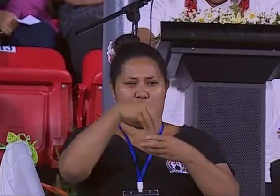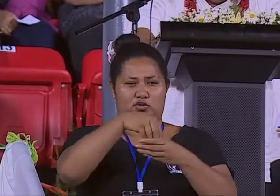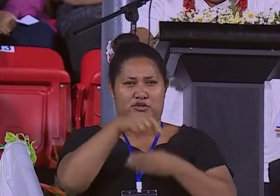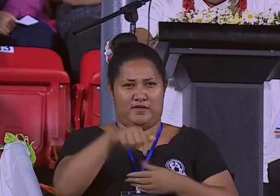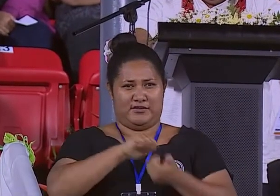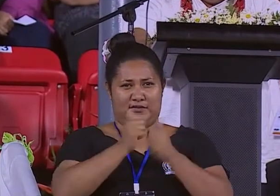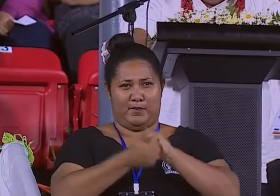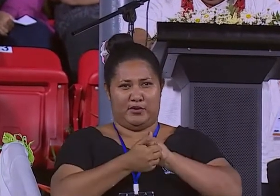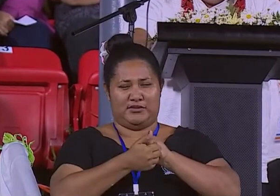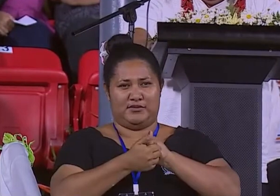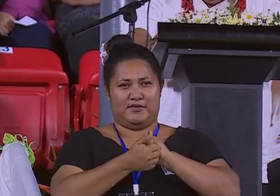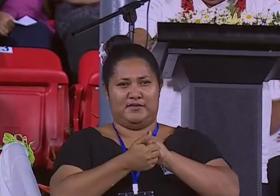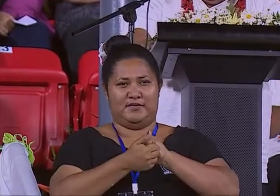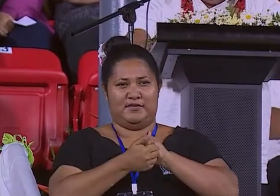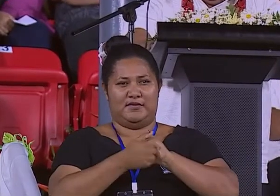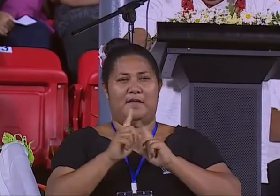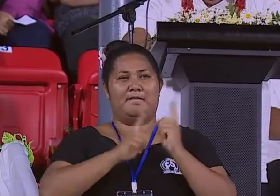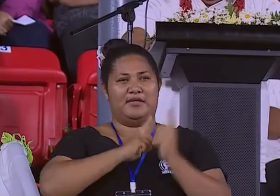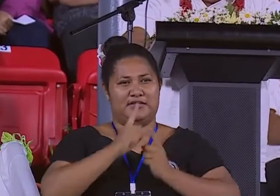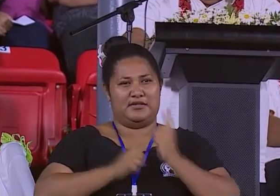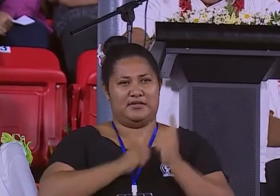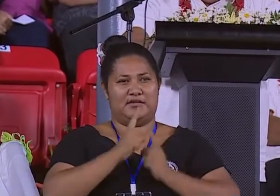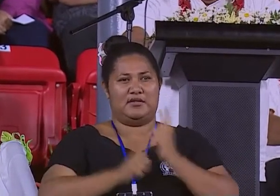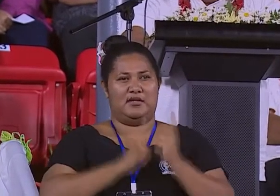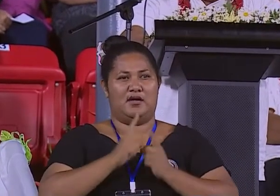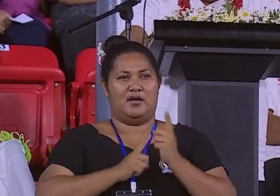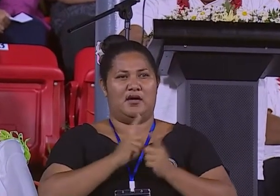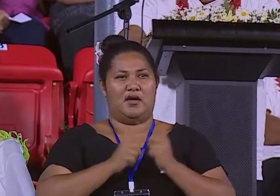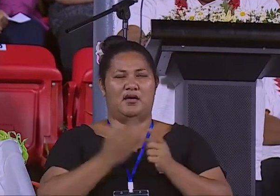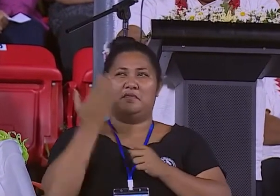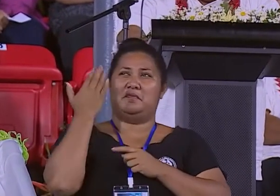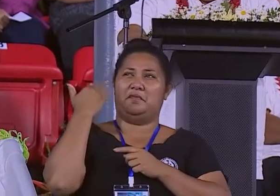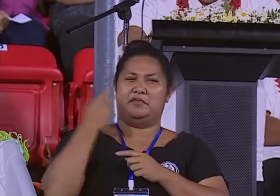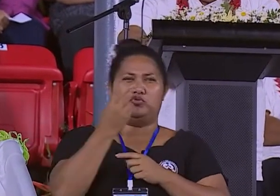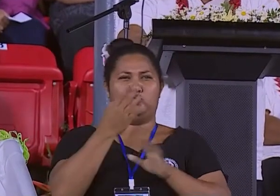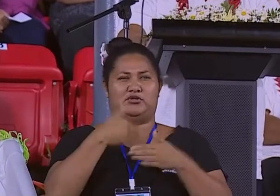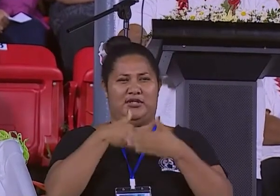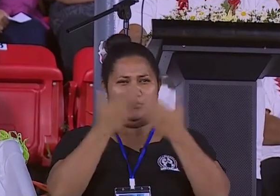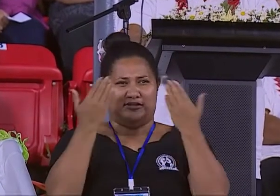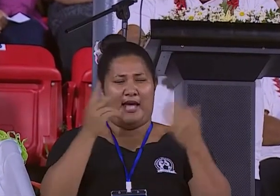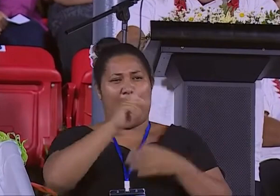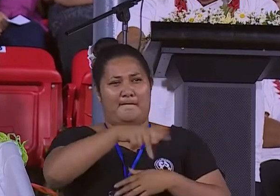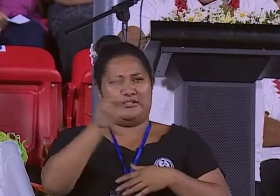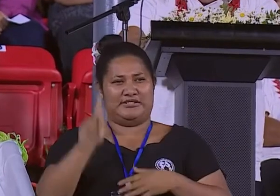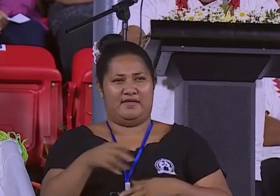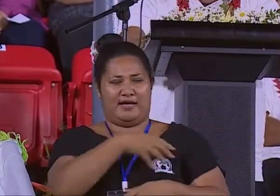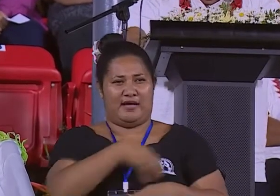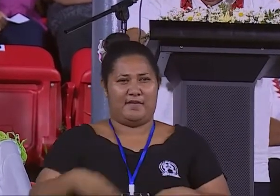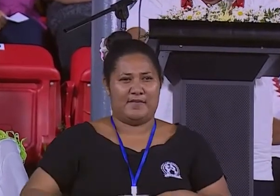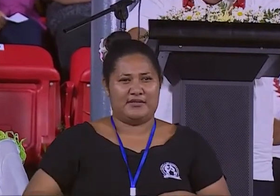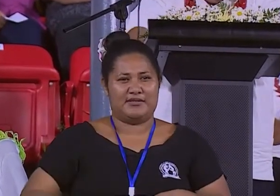sports ministerial meeting held over the past 2 days, Pacific